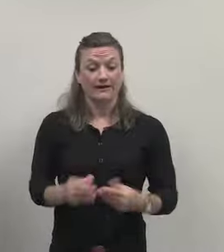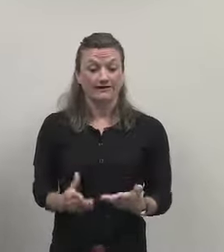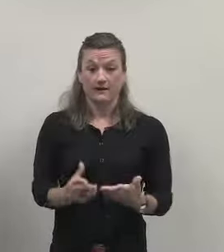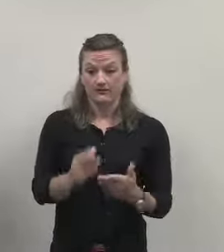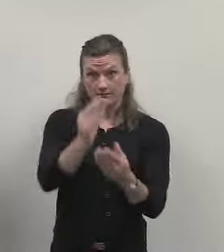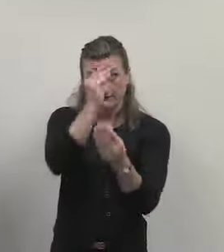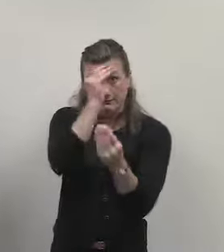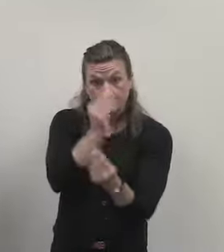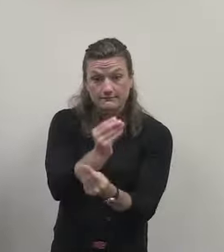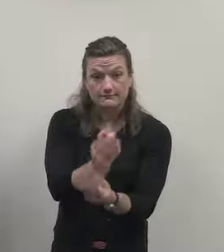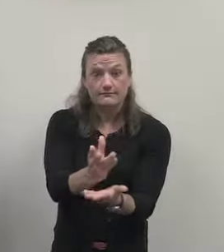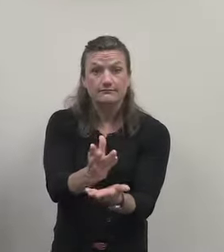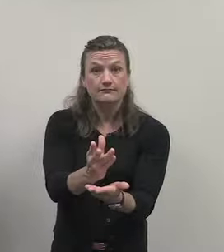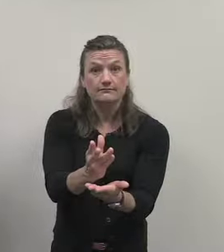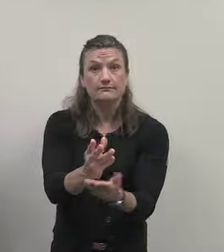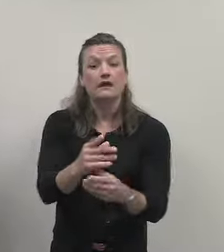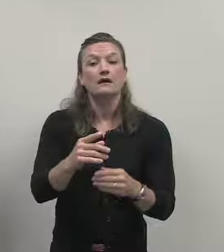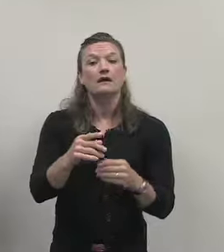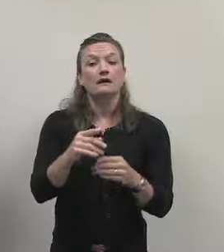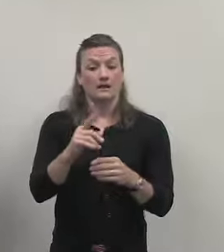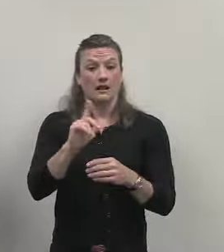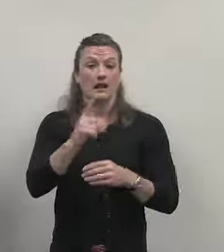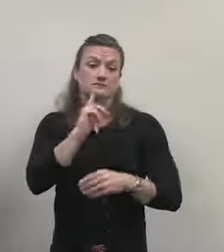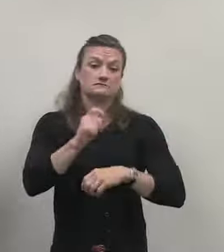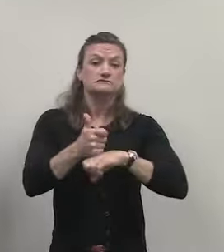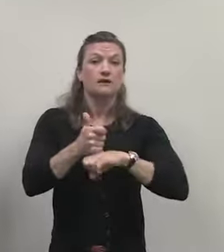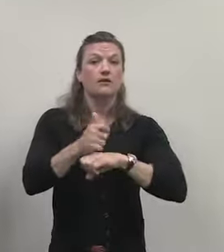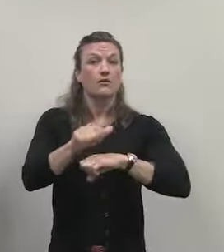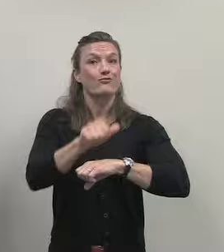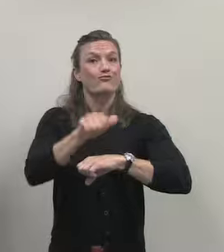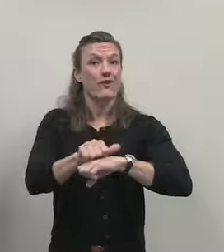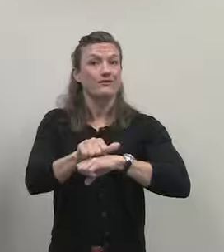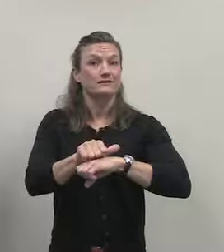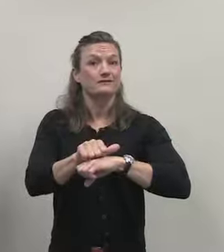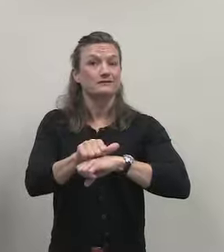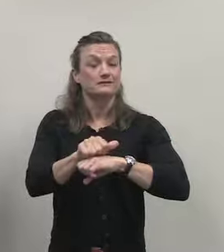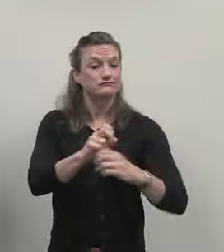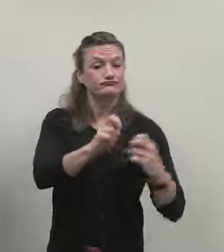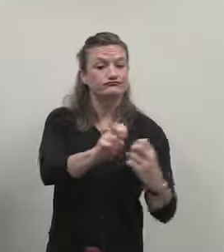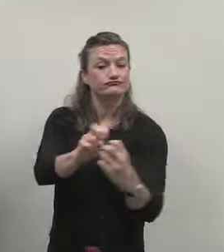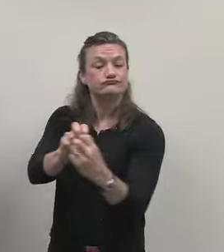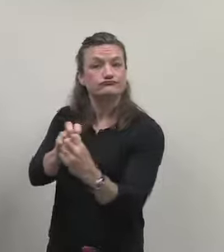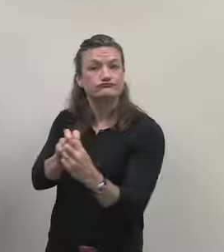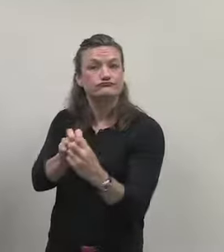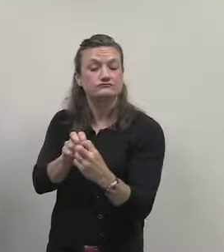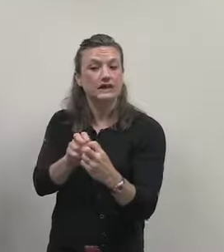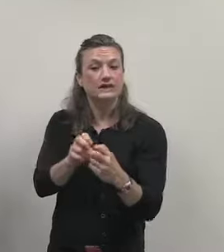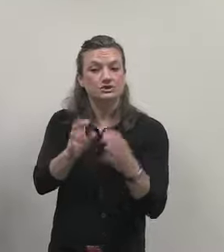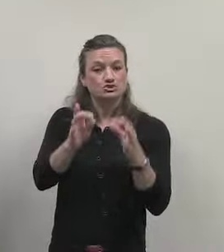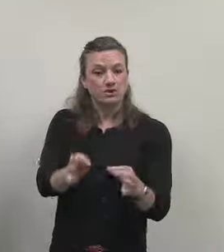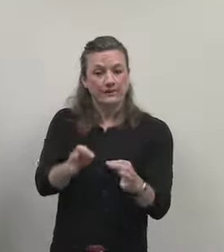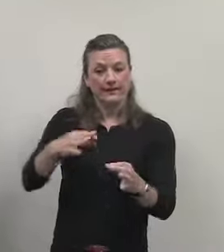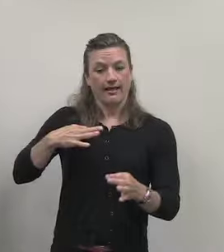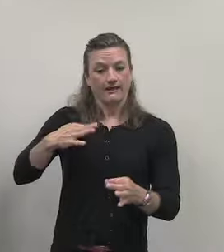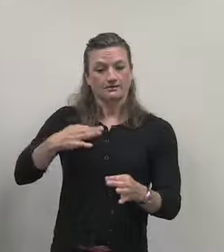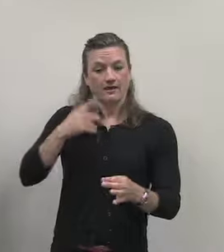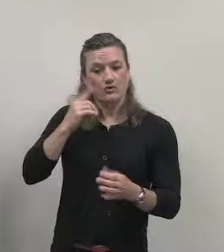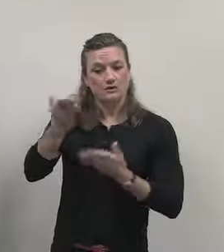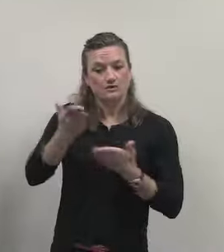information and set up appointments for probably intake and determine eligibility at a later